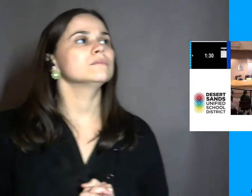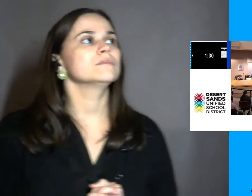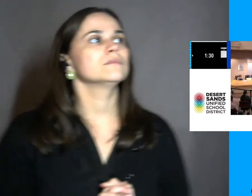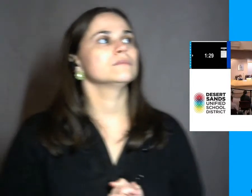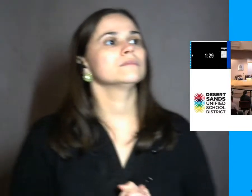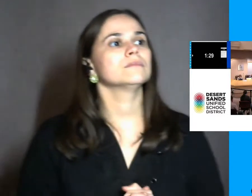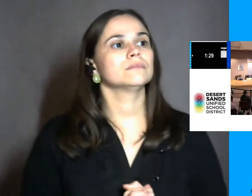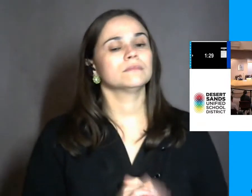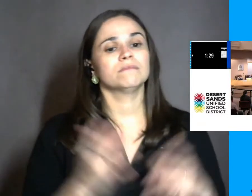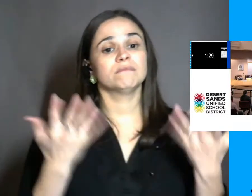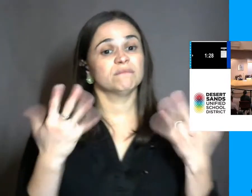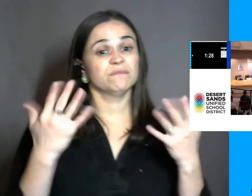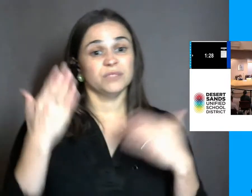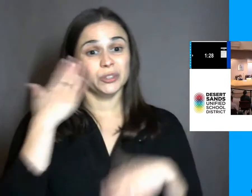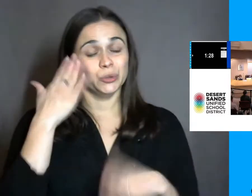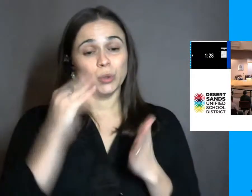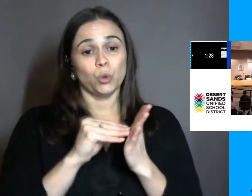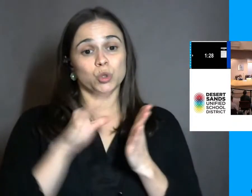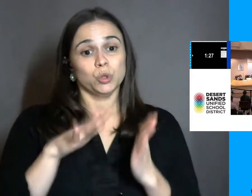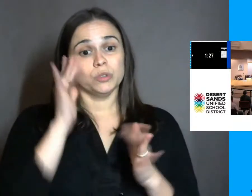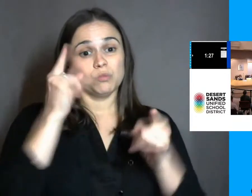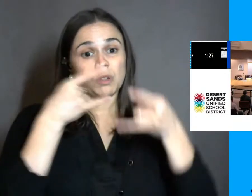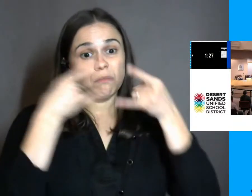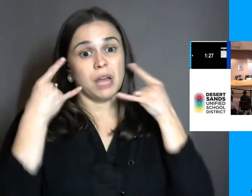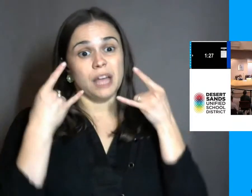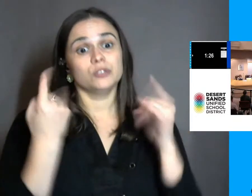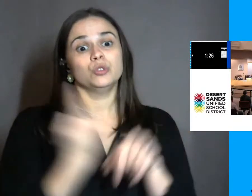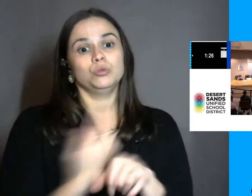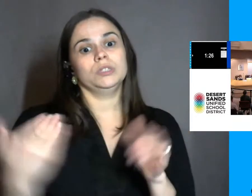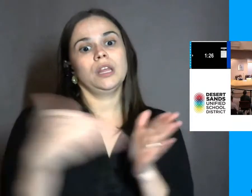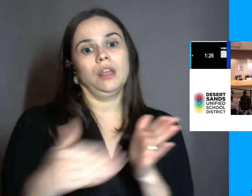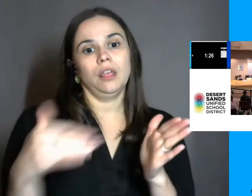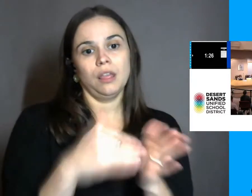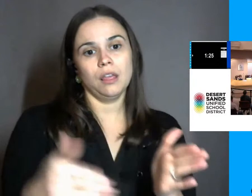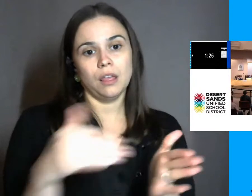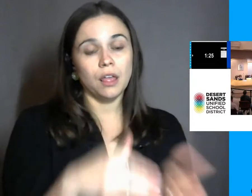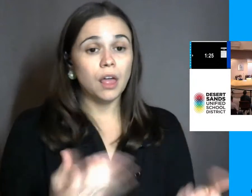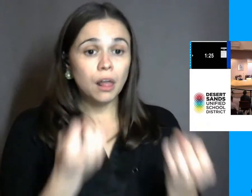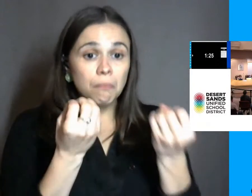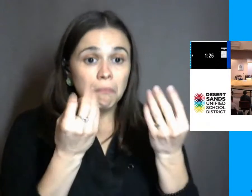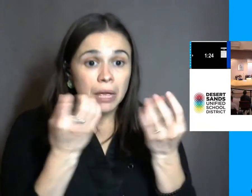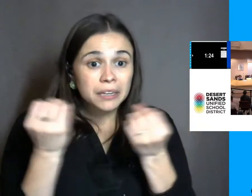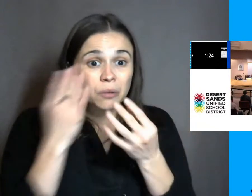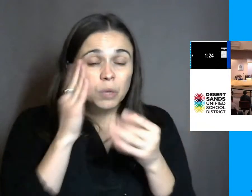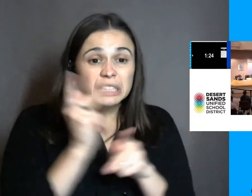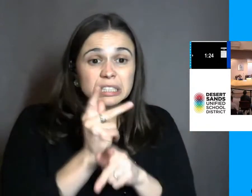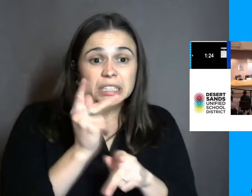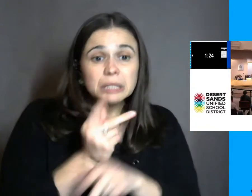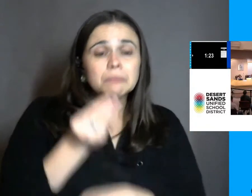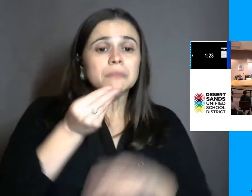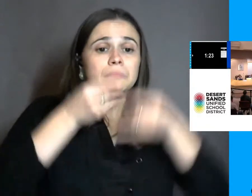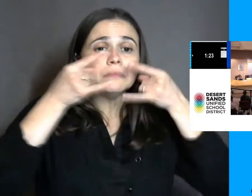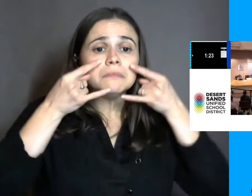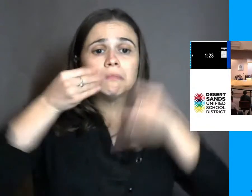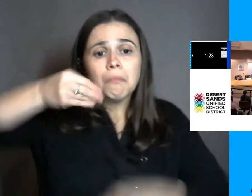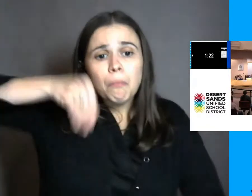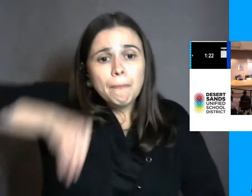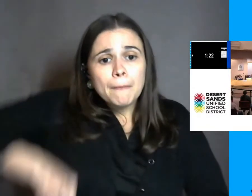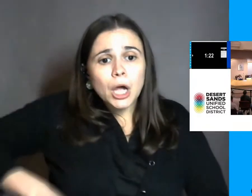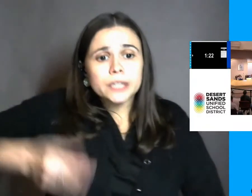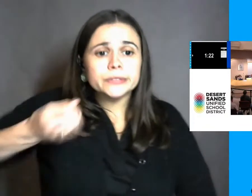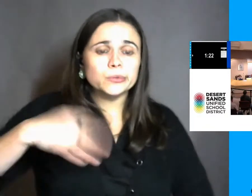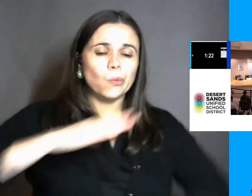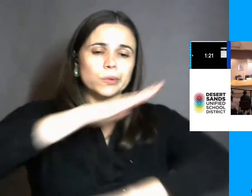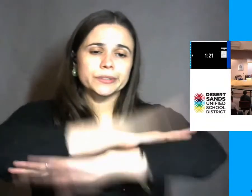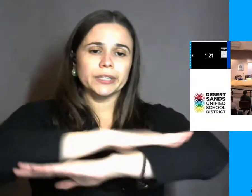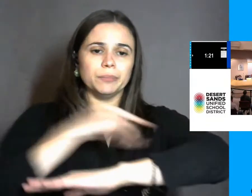reusing their masks repeatedly. Many store them in their pockets and even on the table while they're eating. This cannot